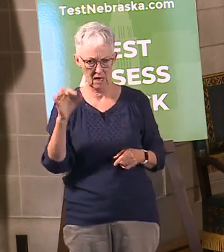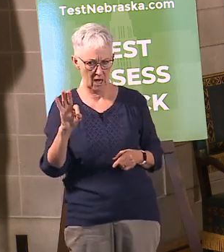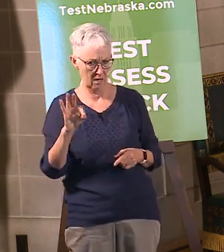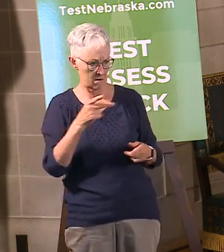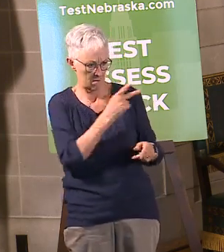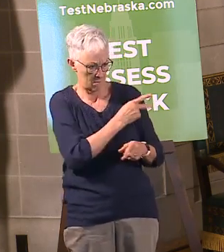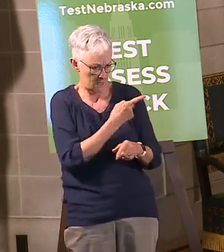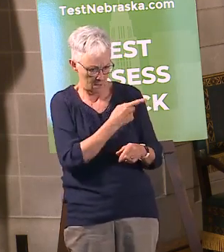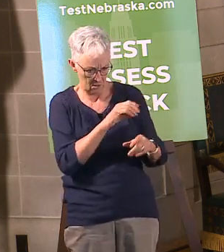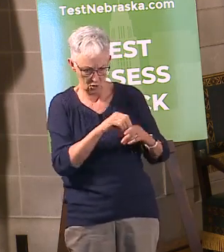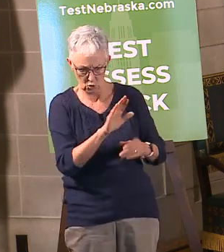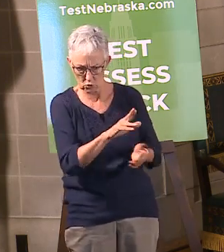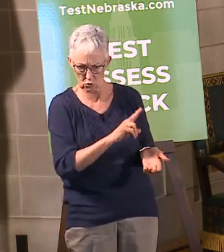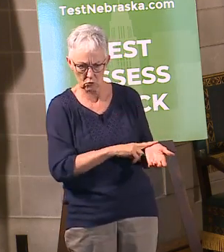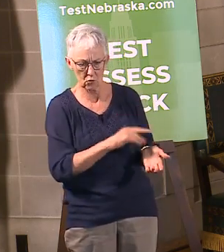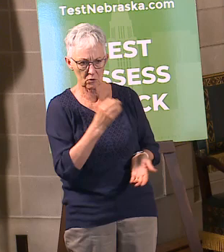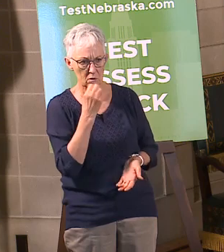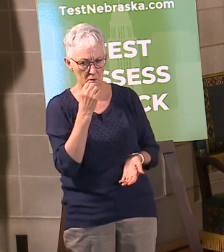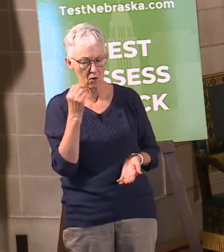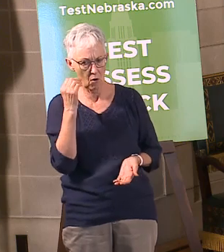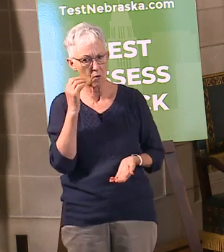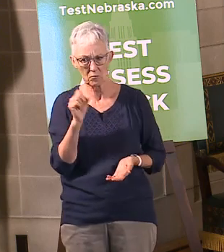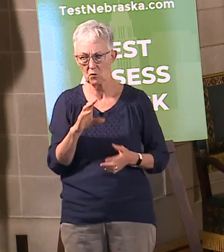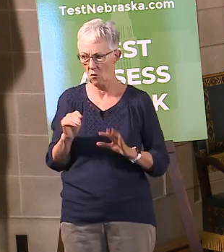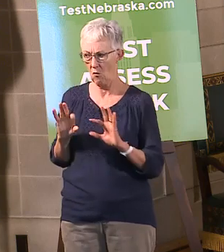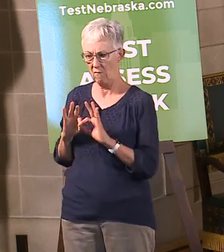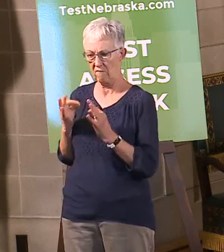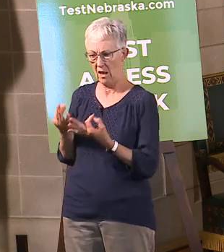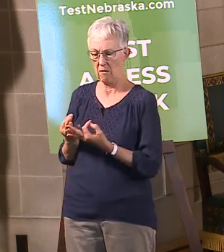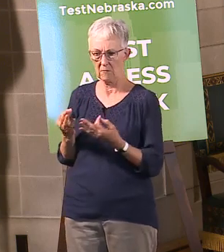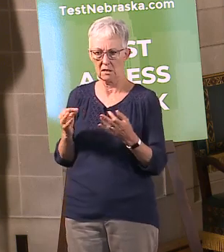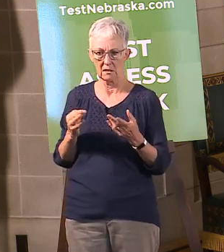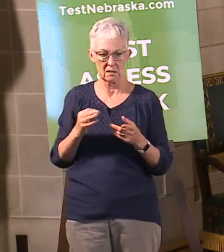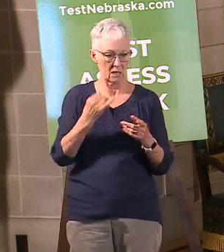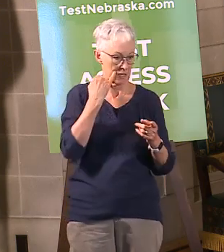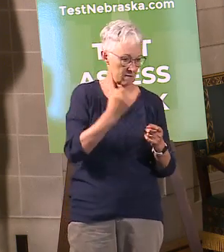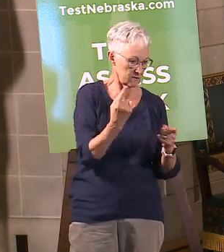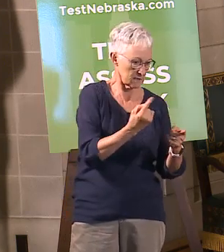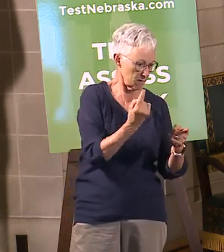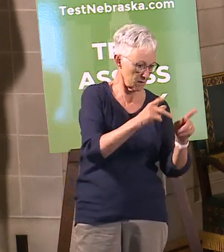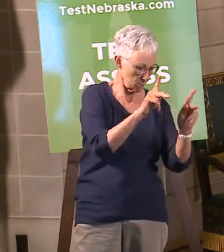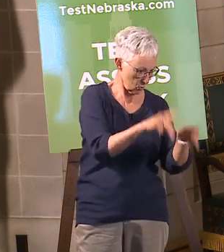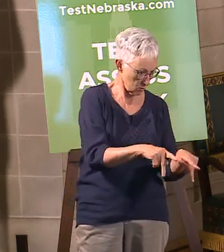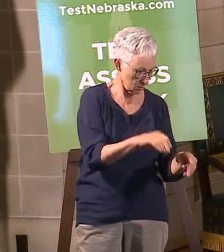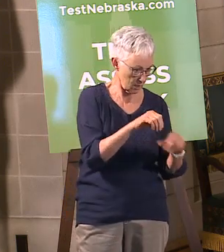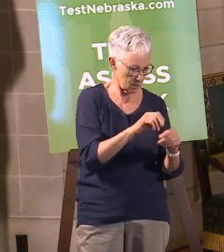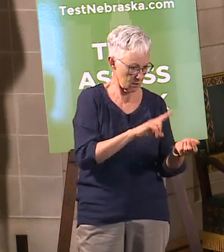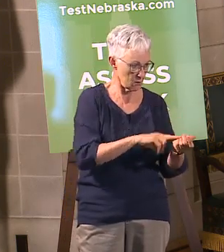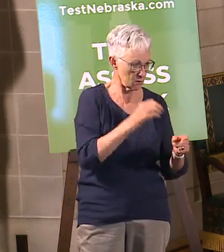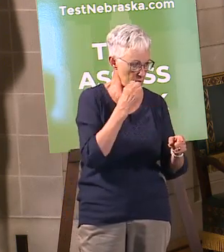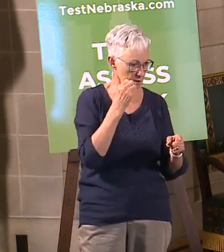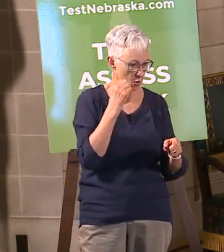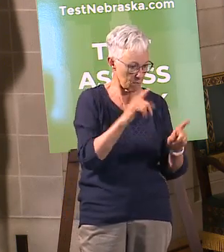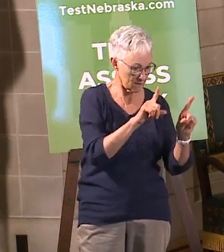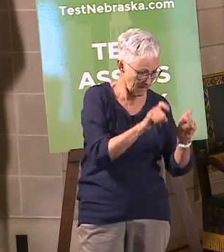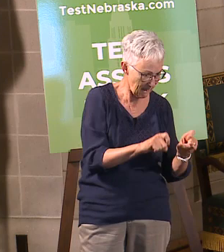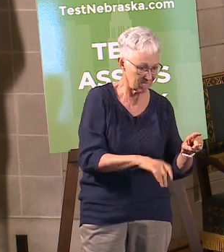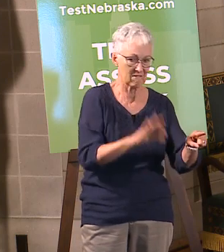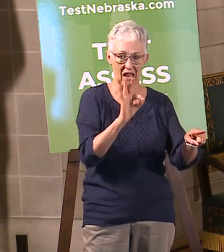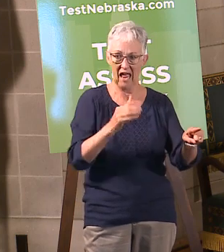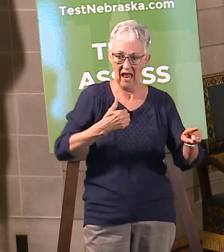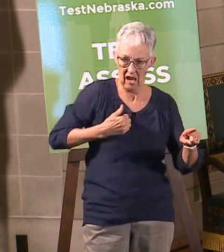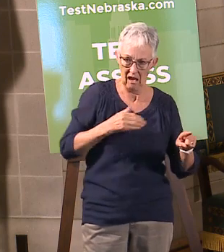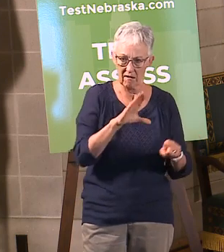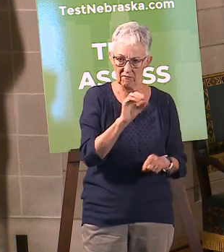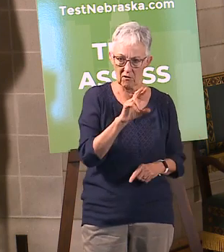out there for regard to specific facilities, and the families are made aware of that when their loved one is tested positive. In your opinion,